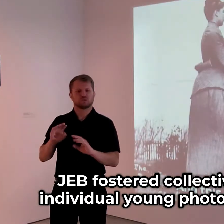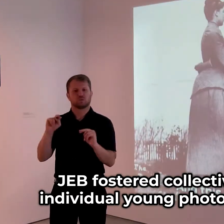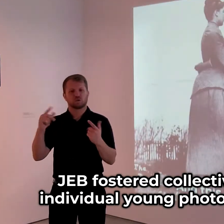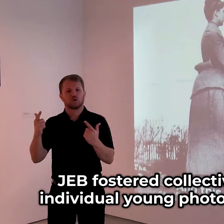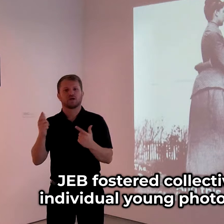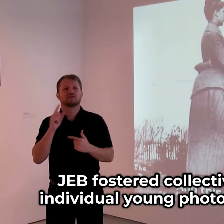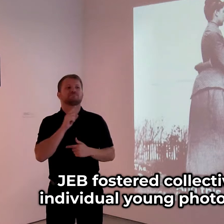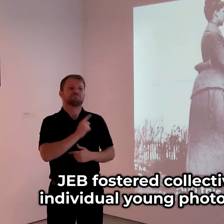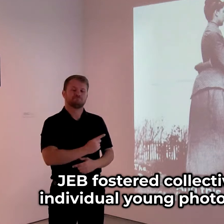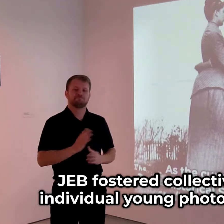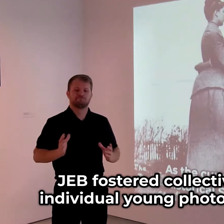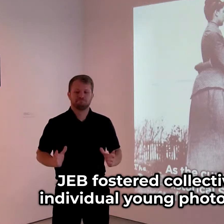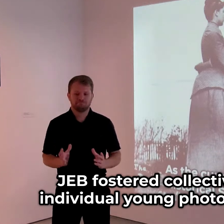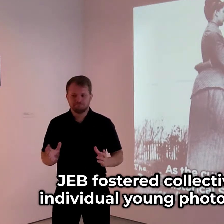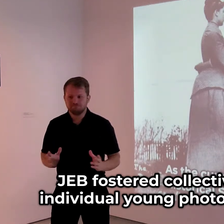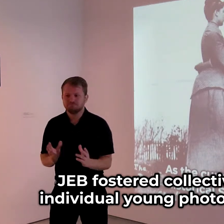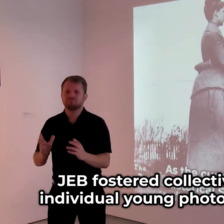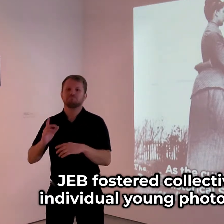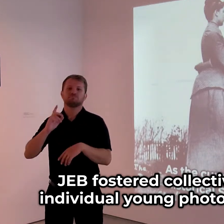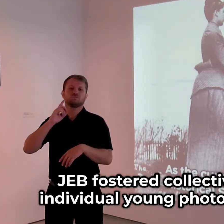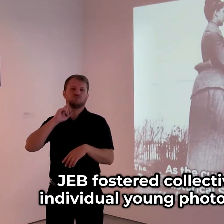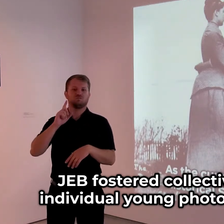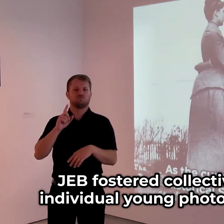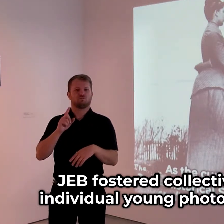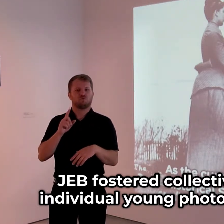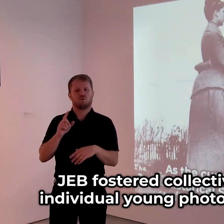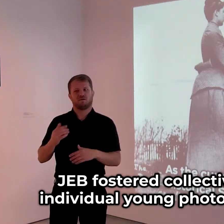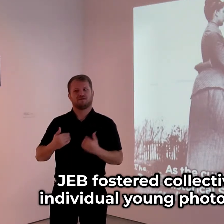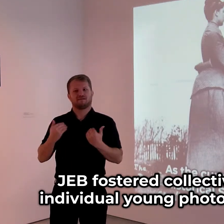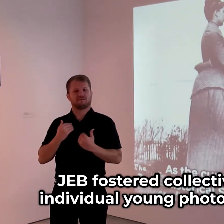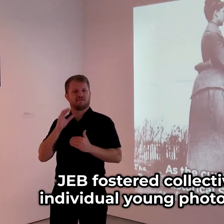and individual young photographers.